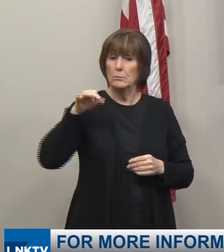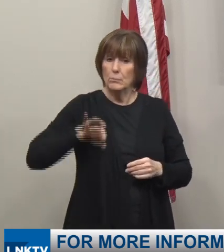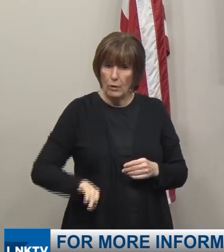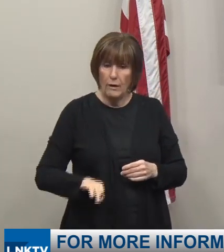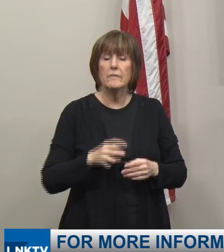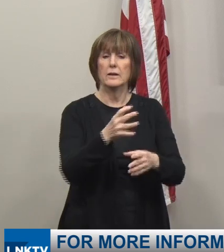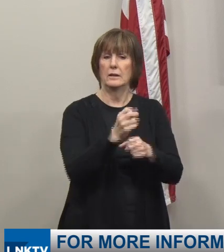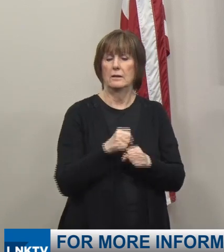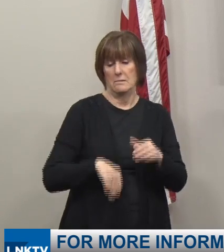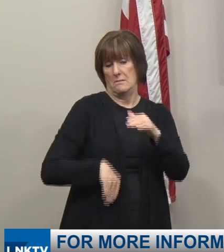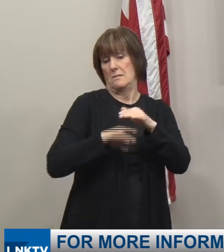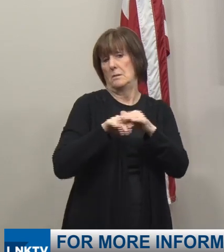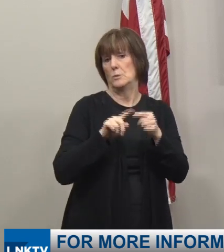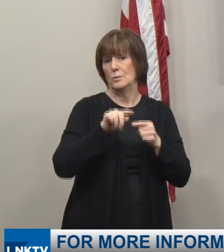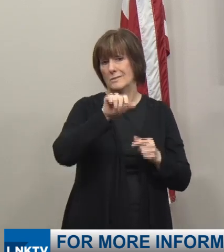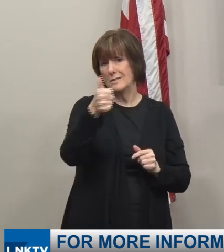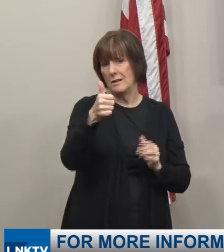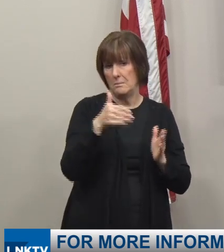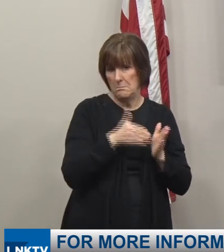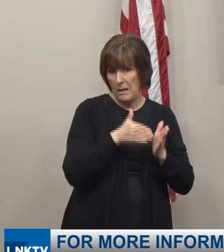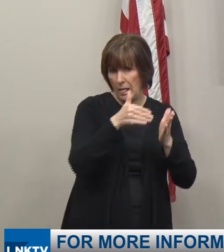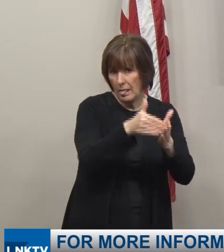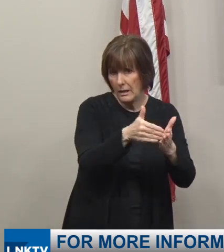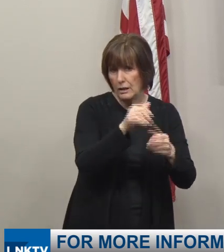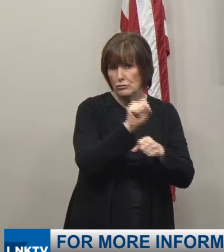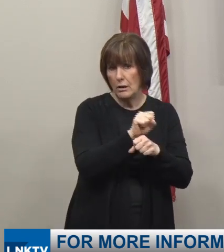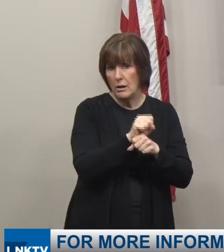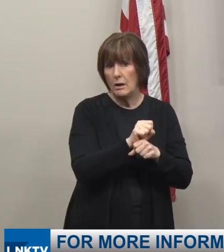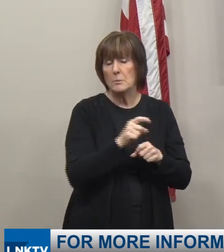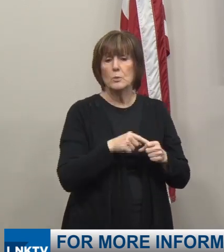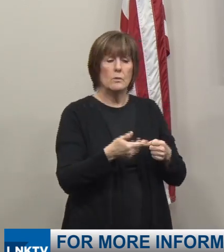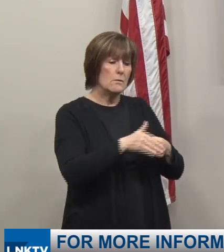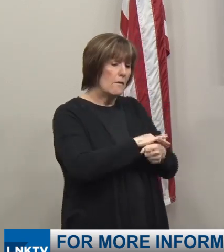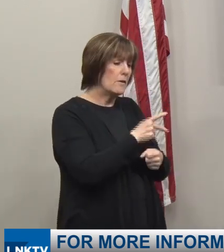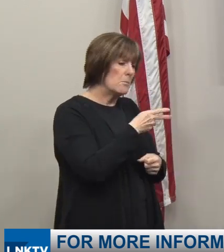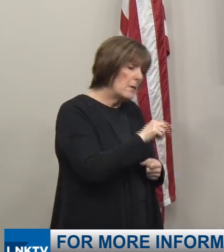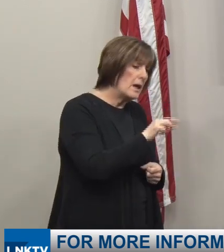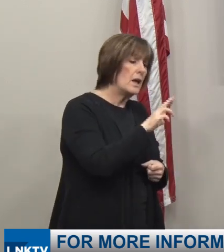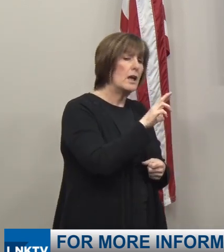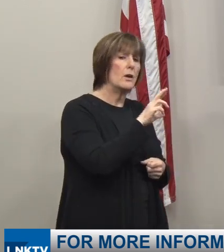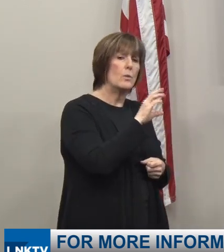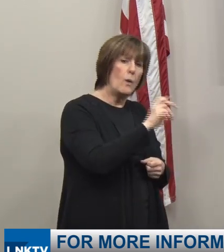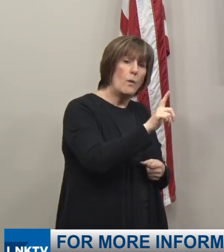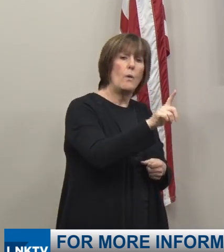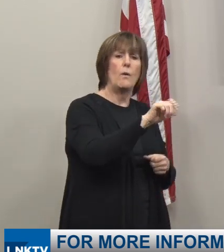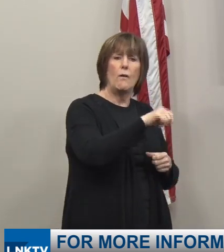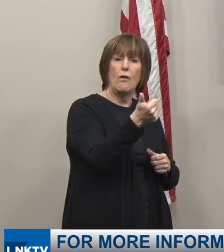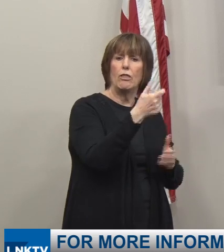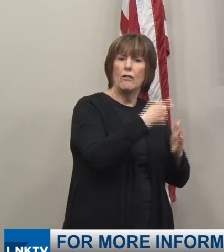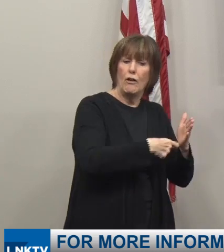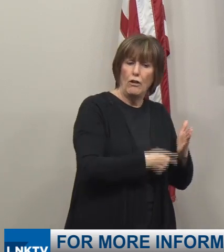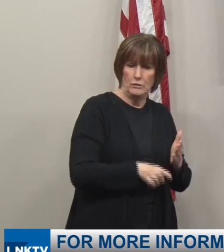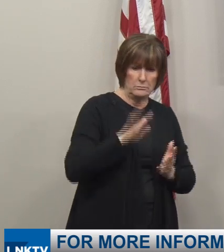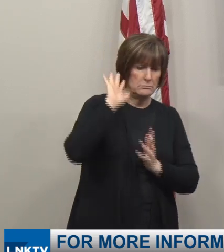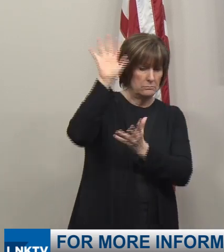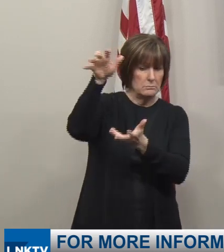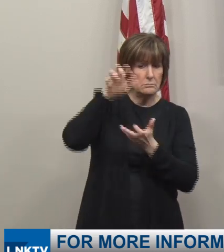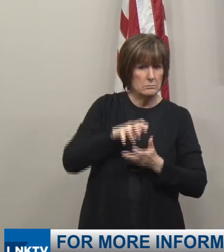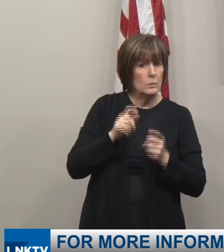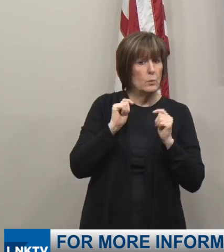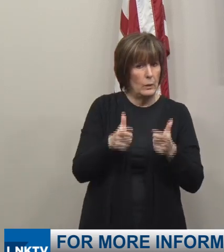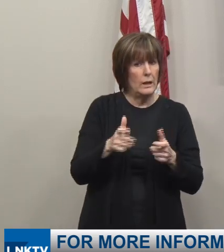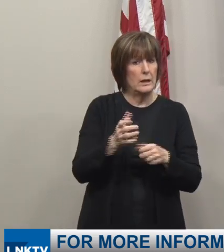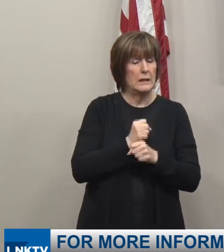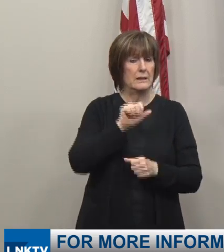can receive up to $10 million in funding to help cover payroll and other costs, and can quickly receive a cash advance of